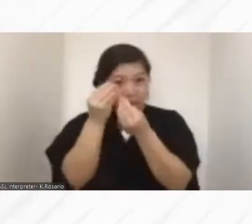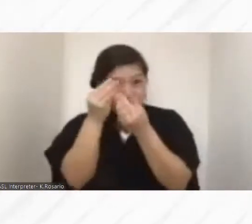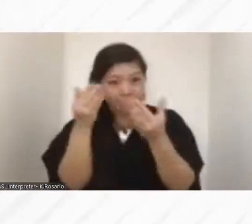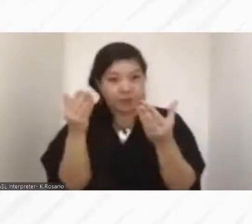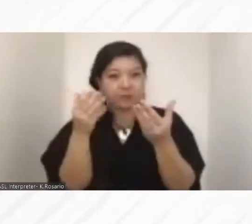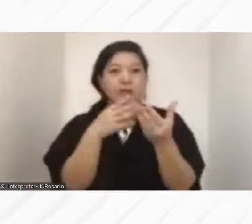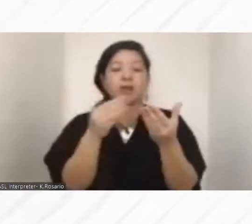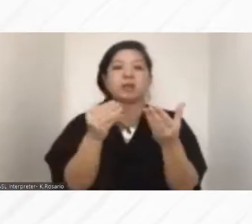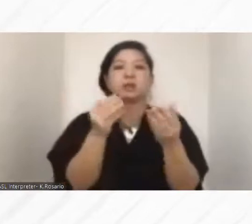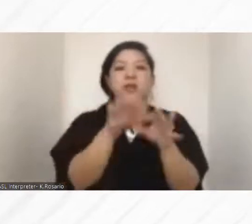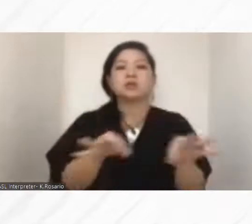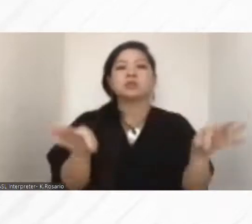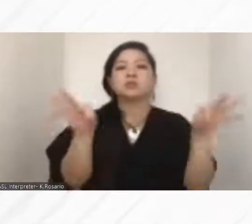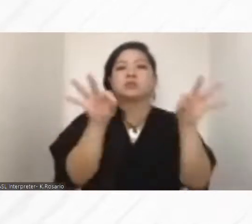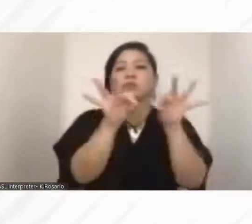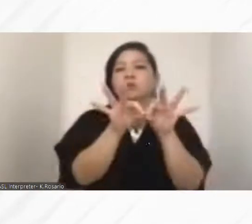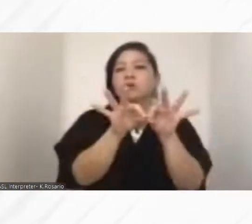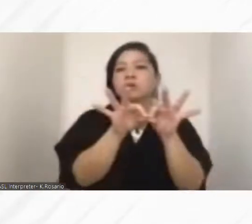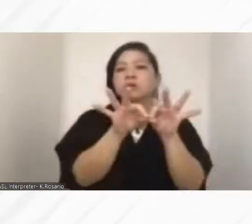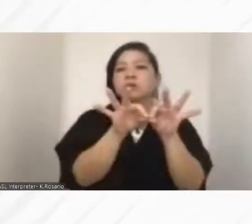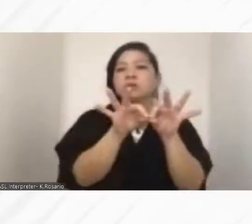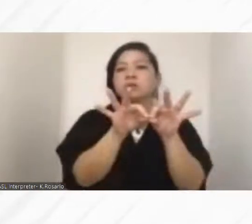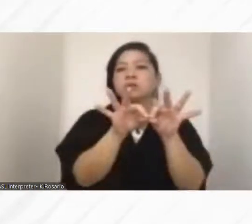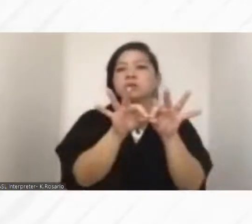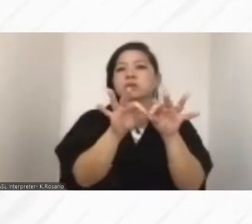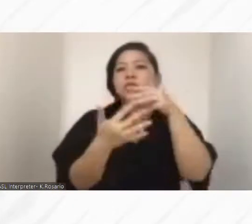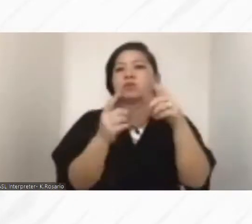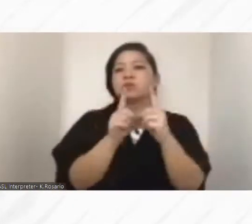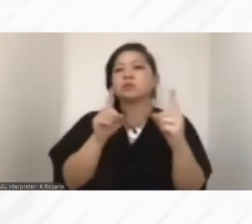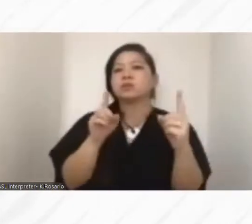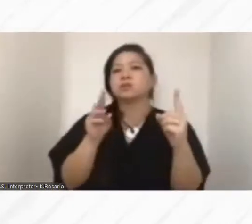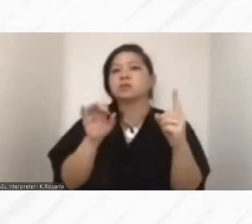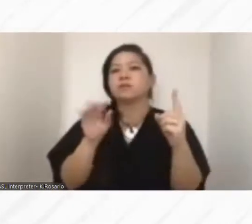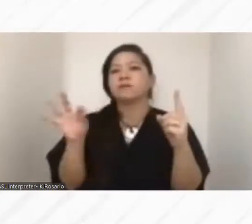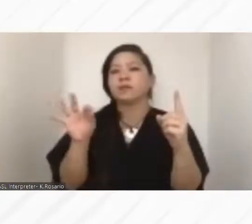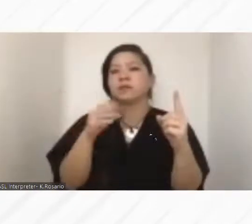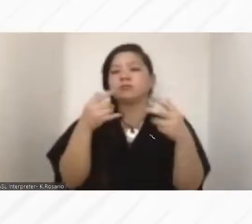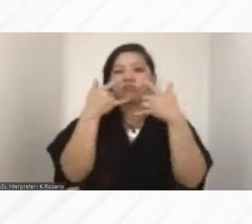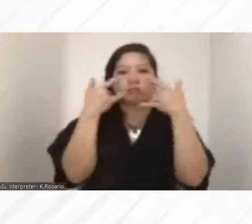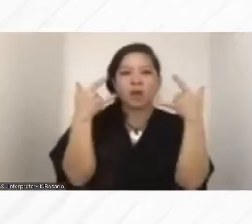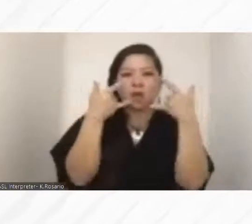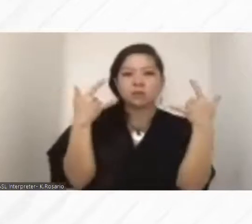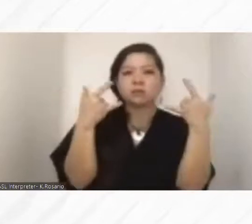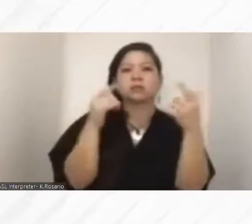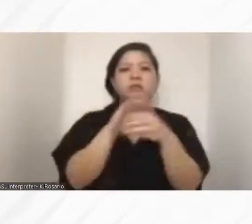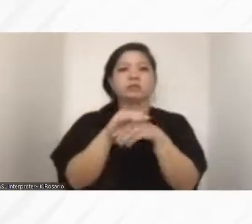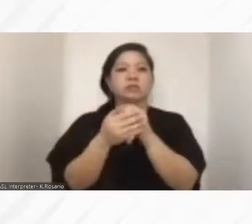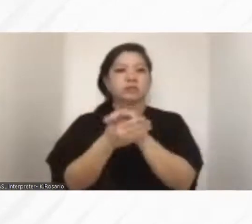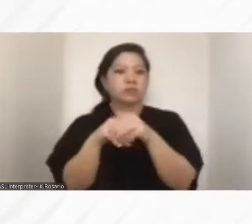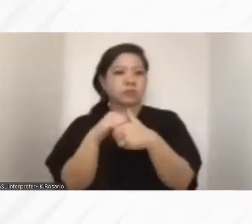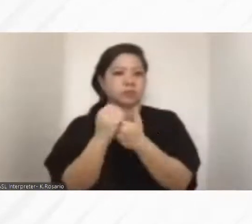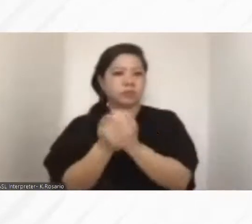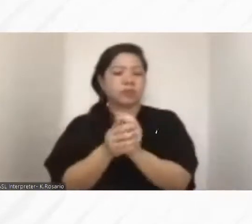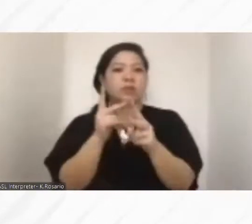and the importance of social distancing, wearing their mask, washing hands, keeping each